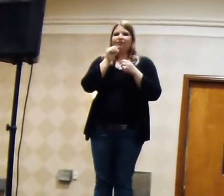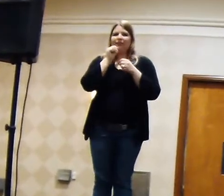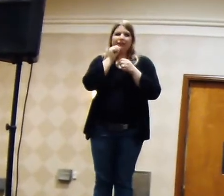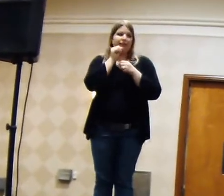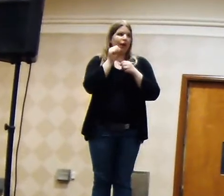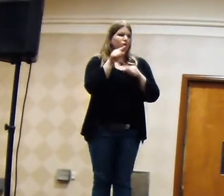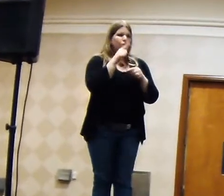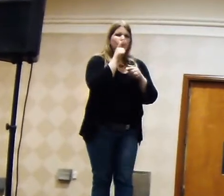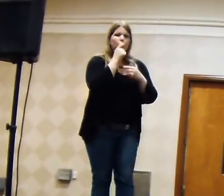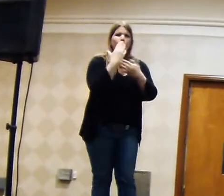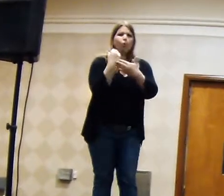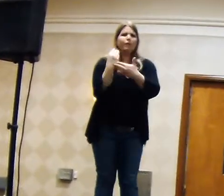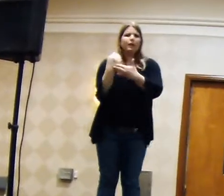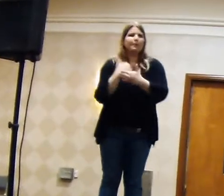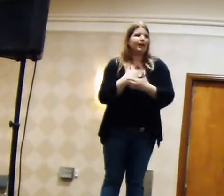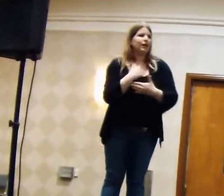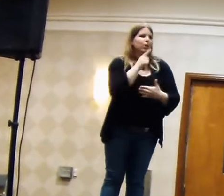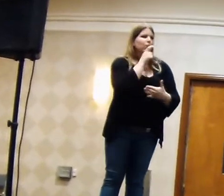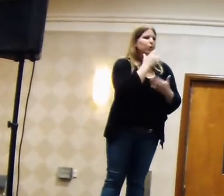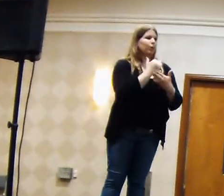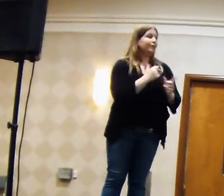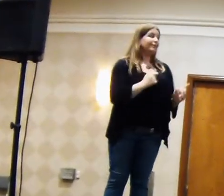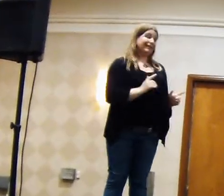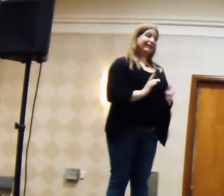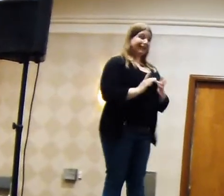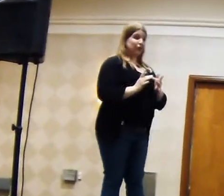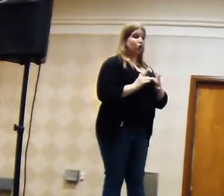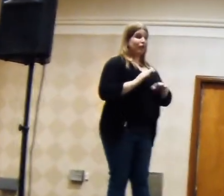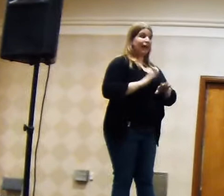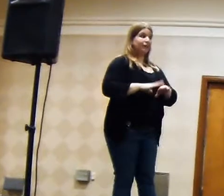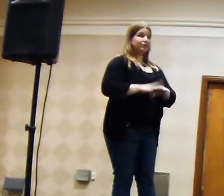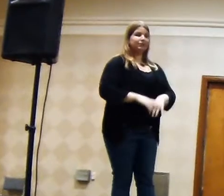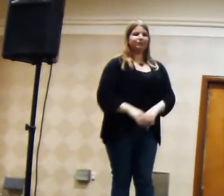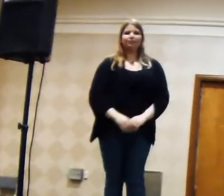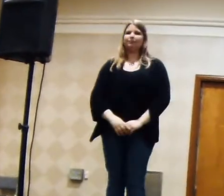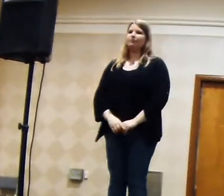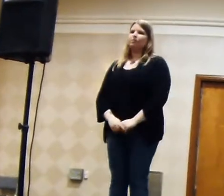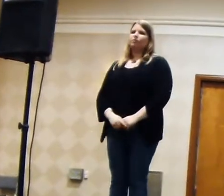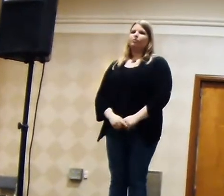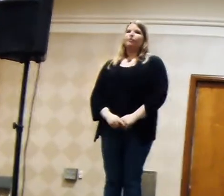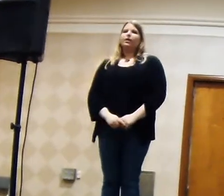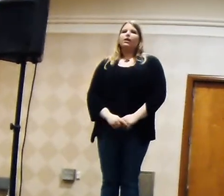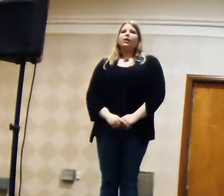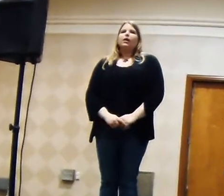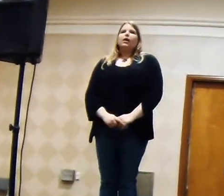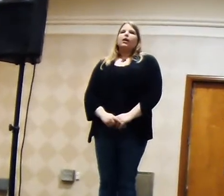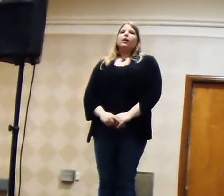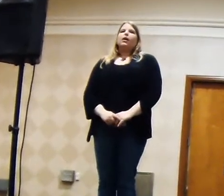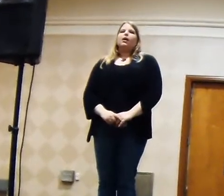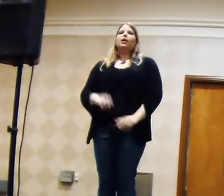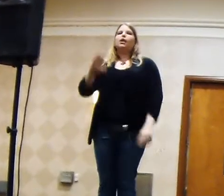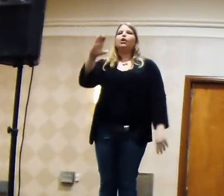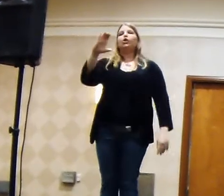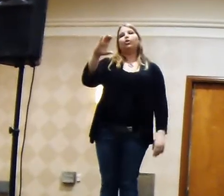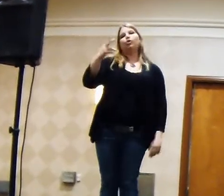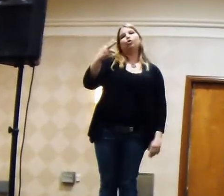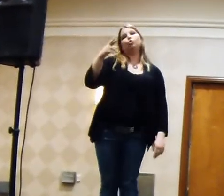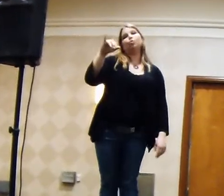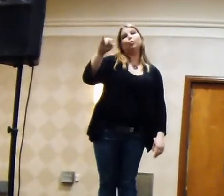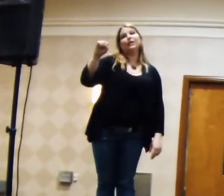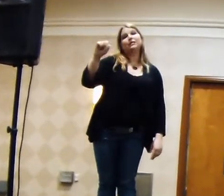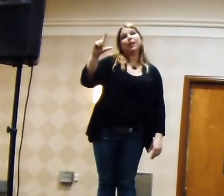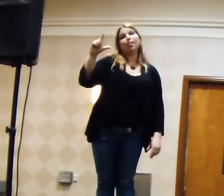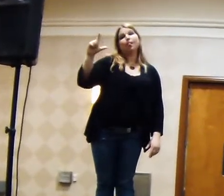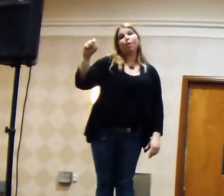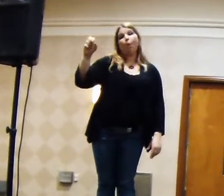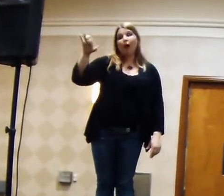it? The internet is everywhere. My favorite actor. Well, it's funny because Chris Lloyd is like my best friend